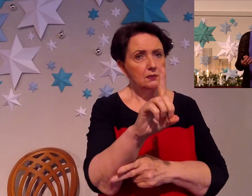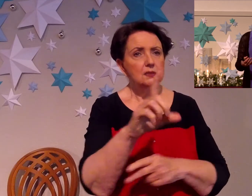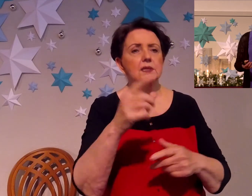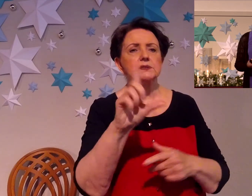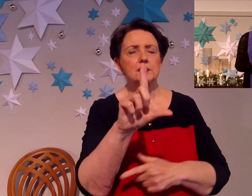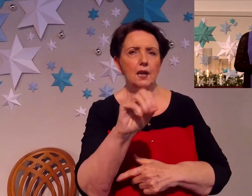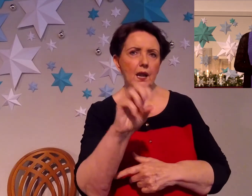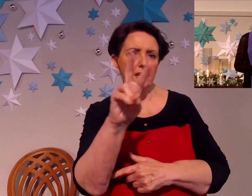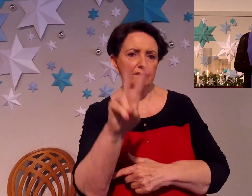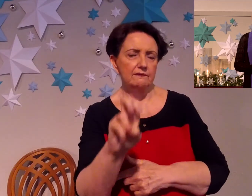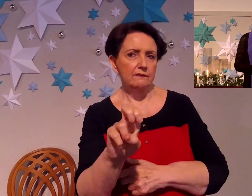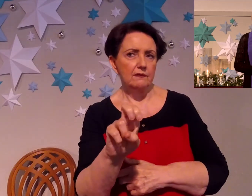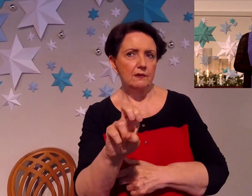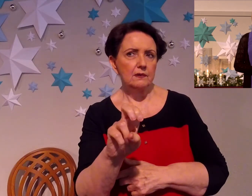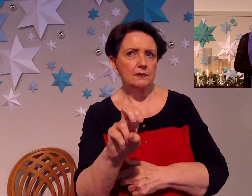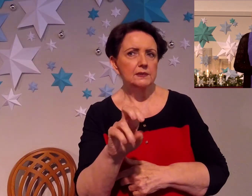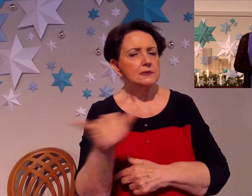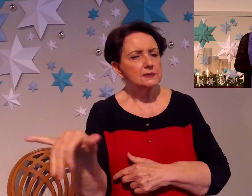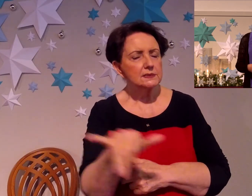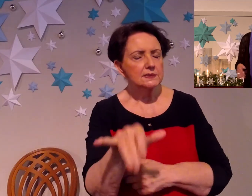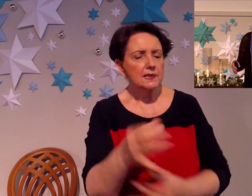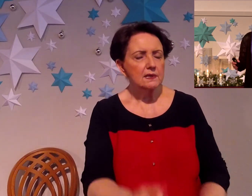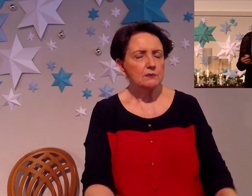There's also an equally important